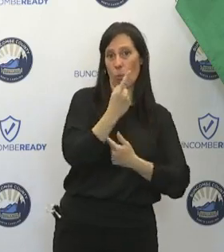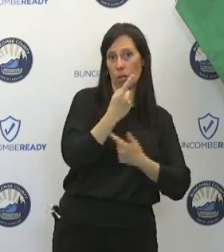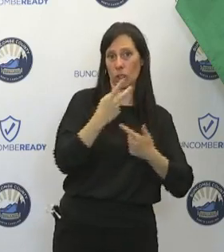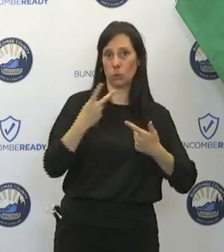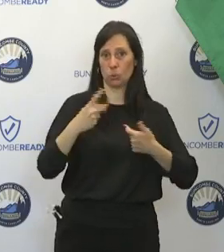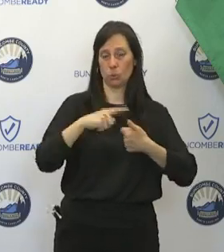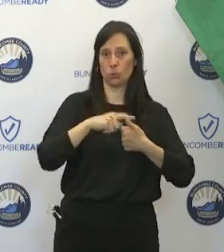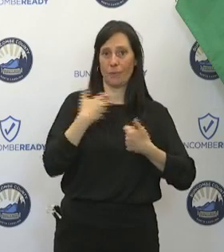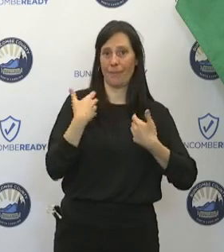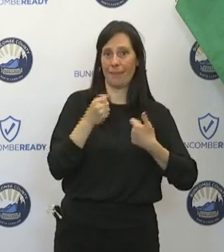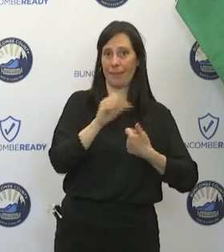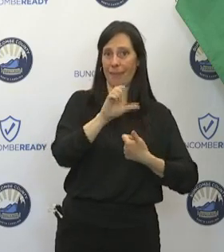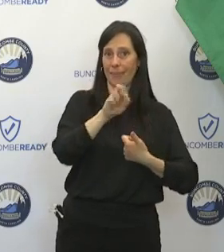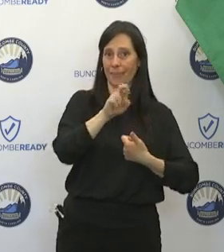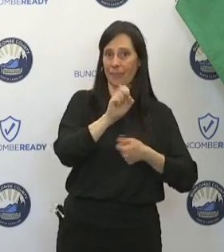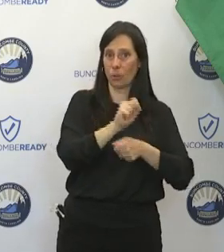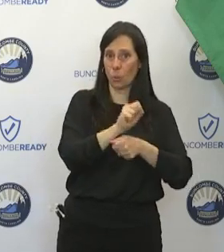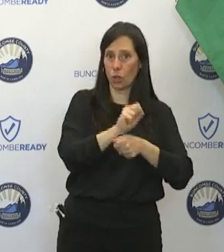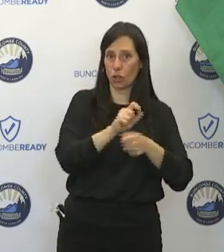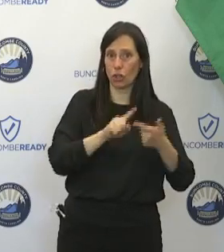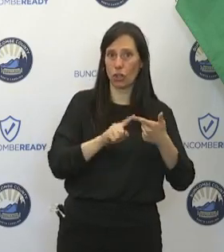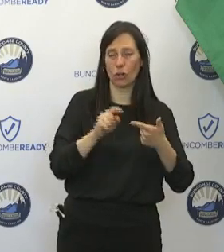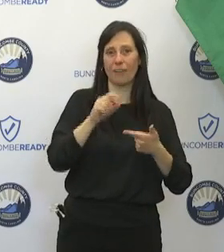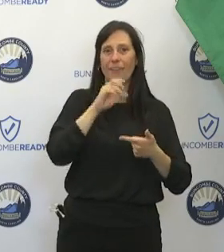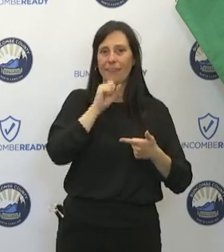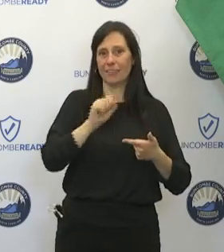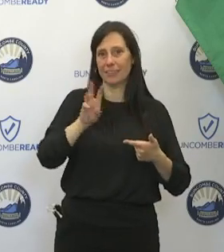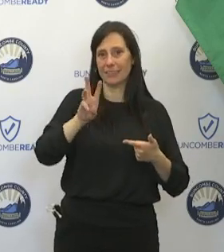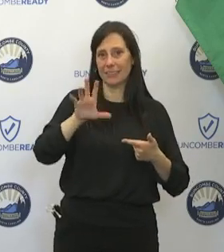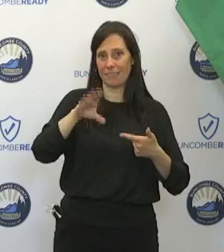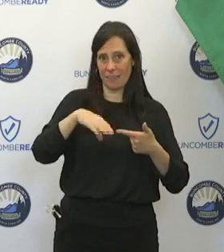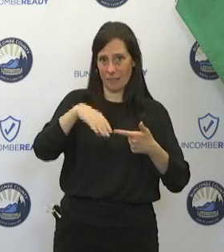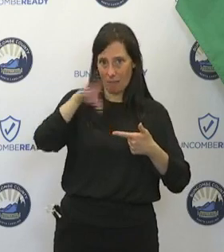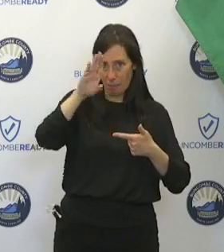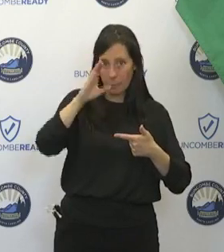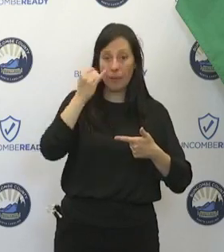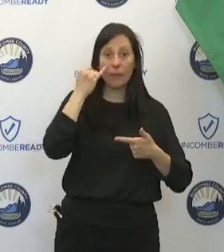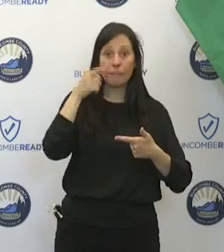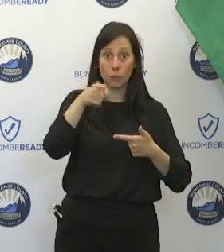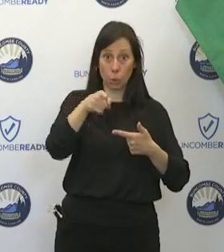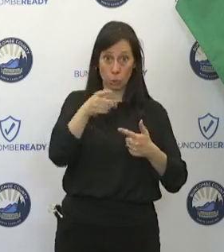If eligible for one of the vaccine groups, individuals can call